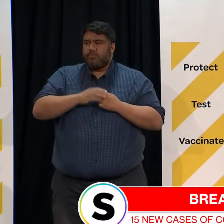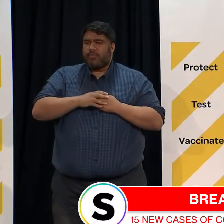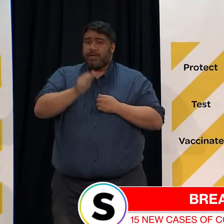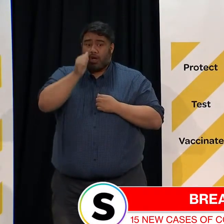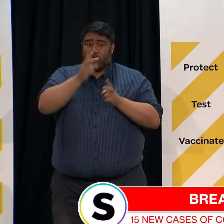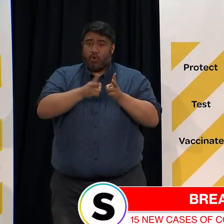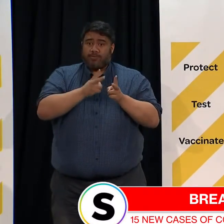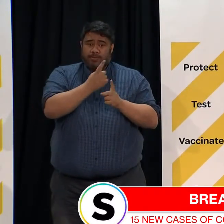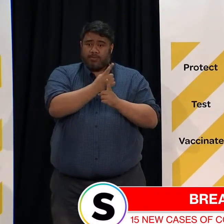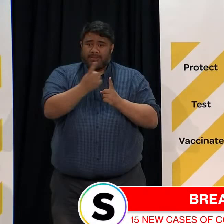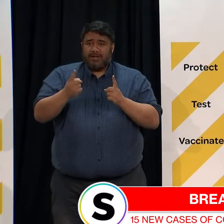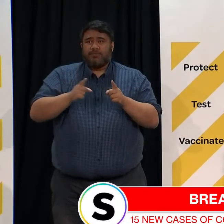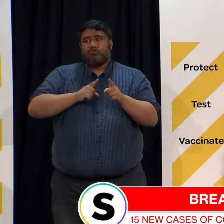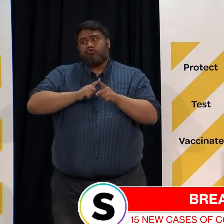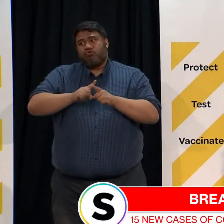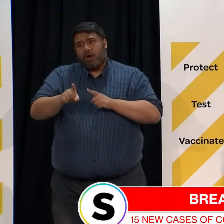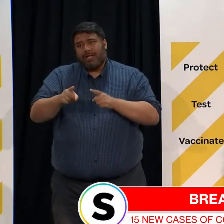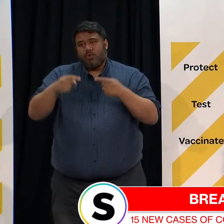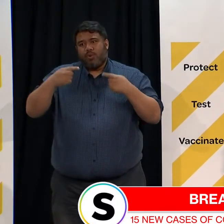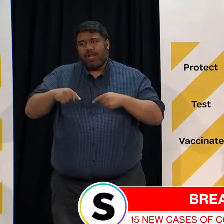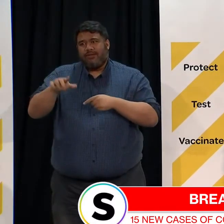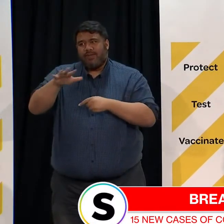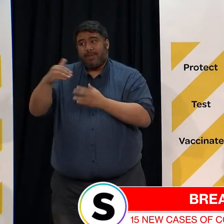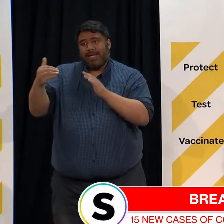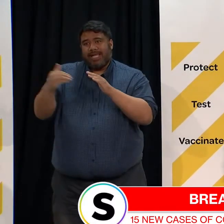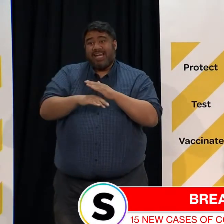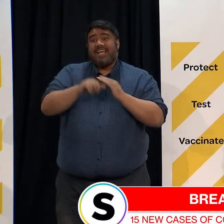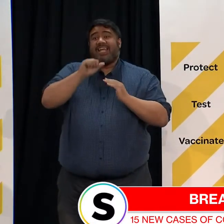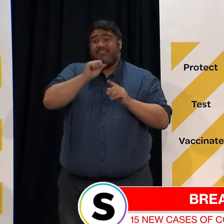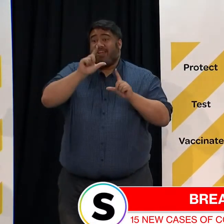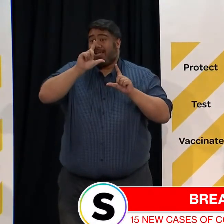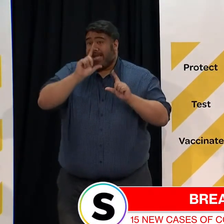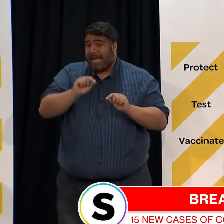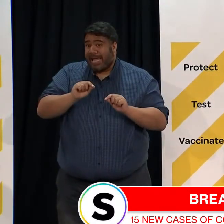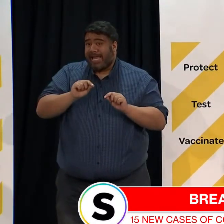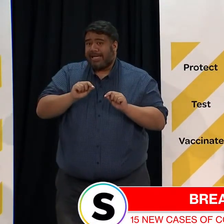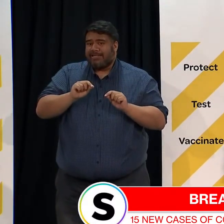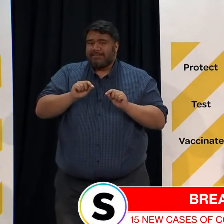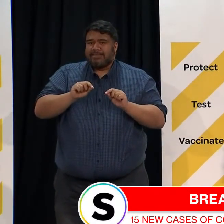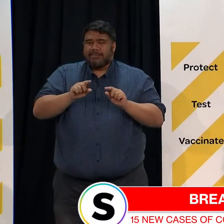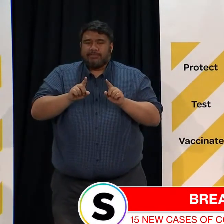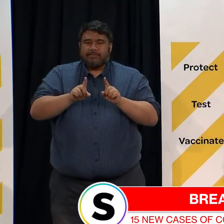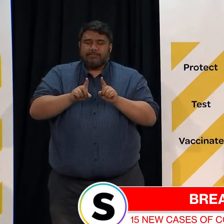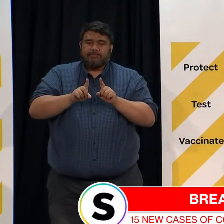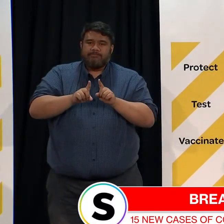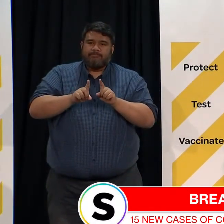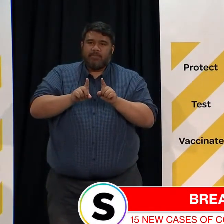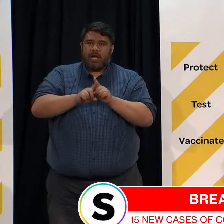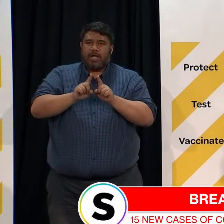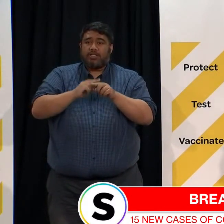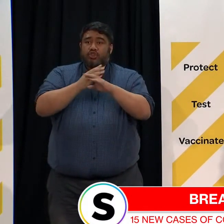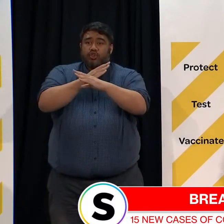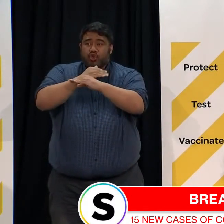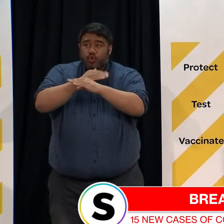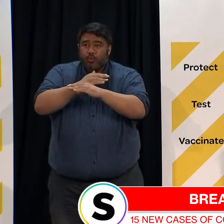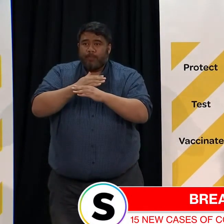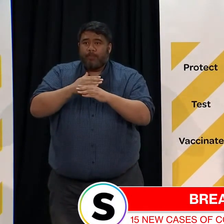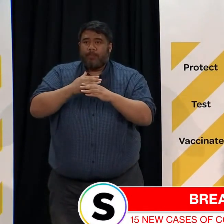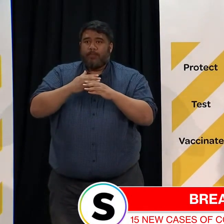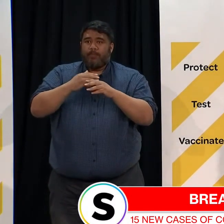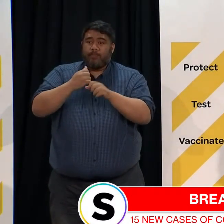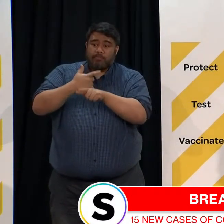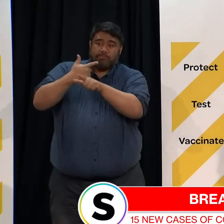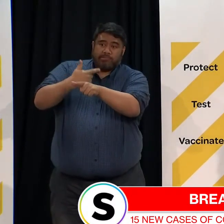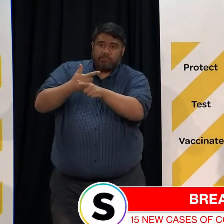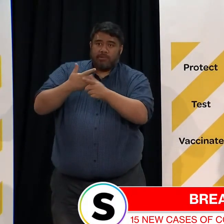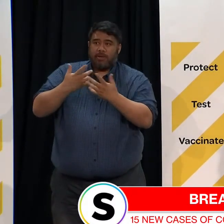lengths to enable that, if possible, to happen, through access through Zoom or other means. But in this case,